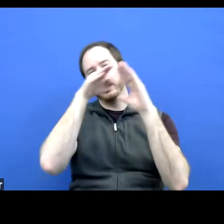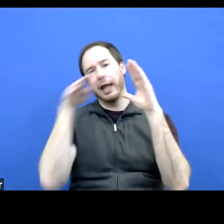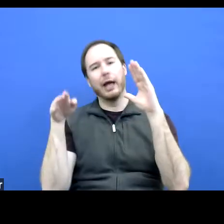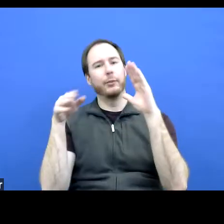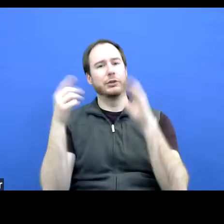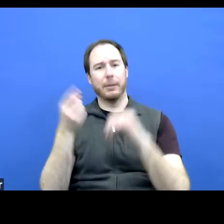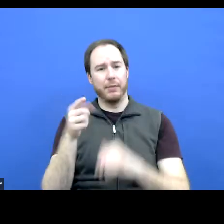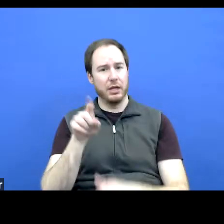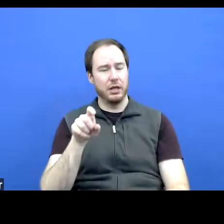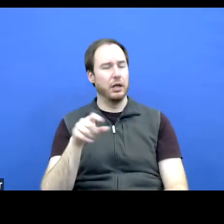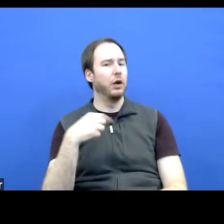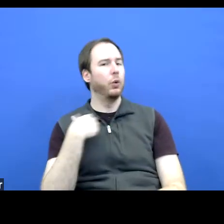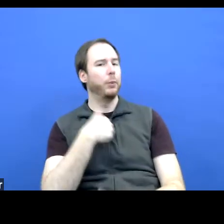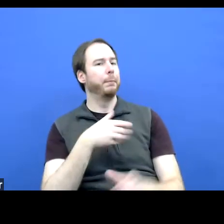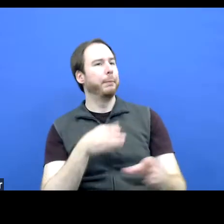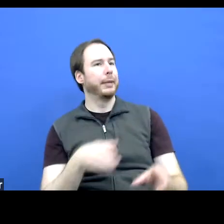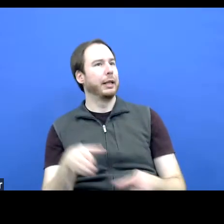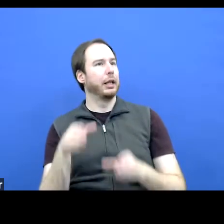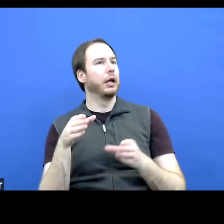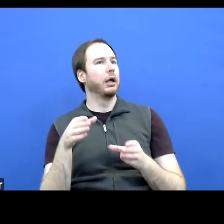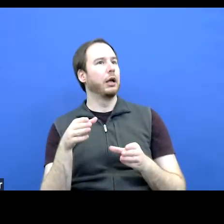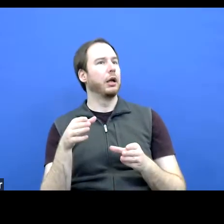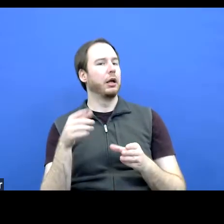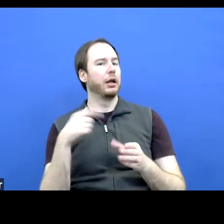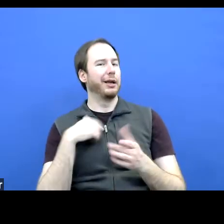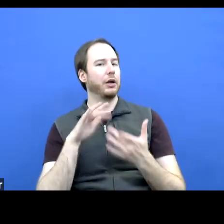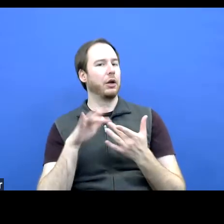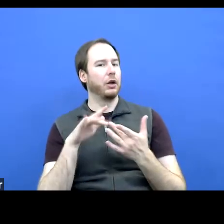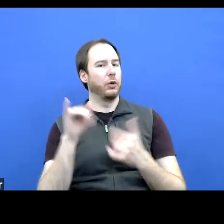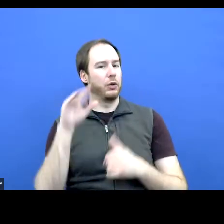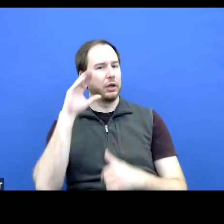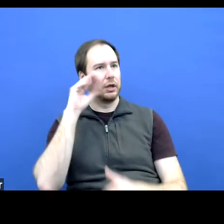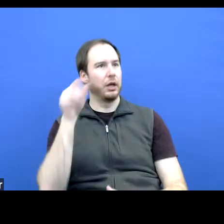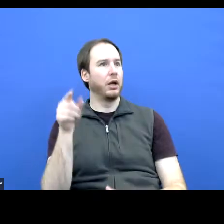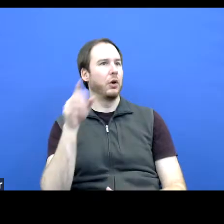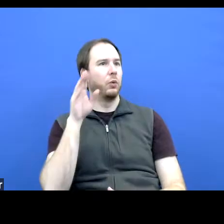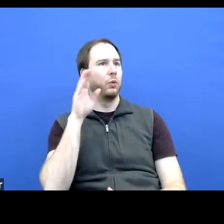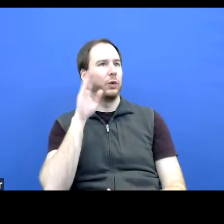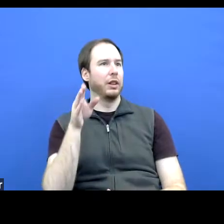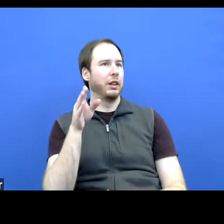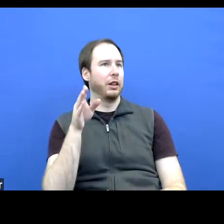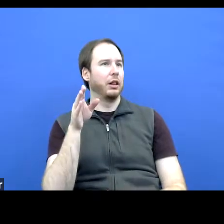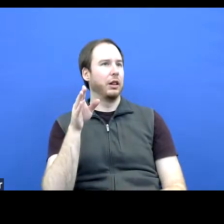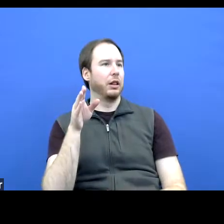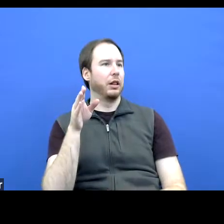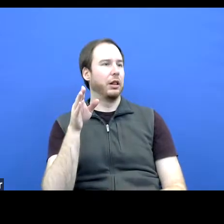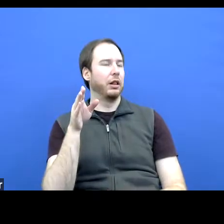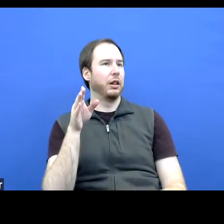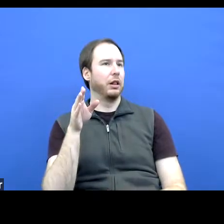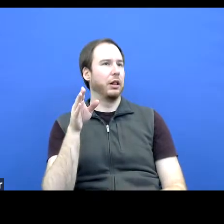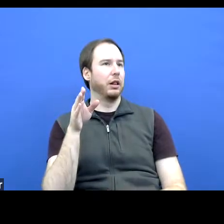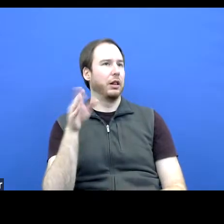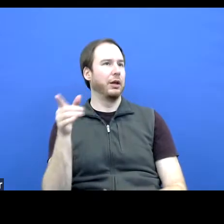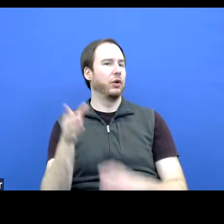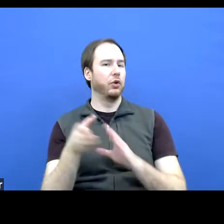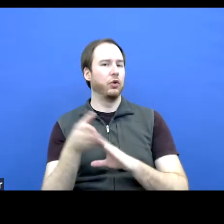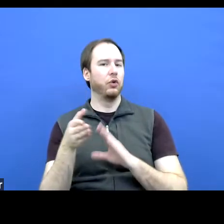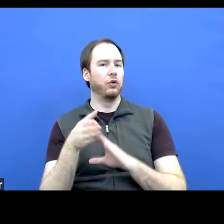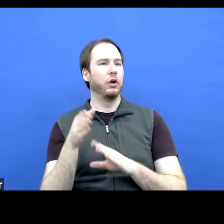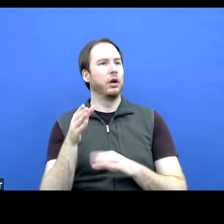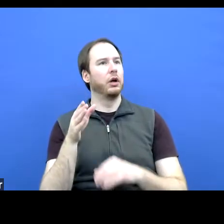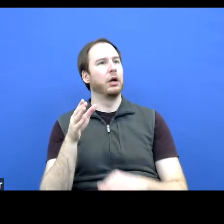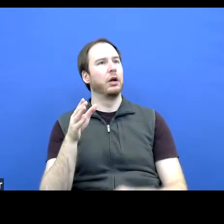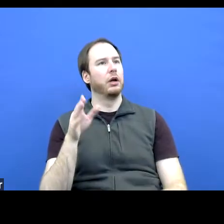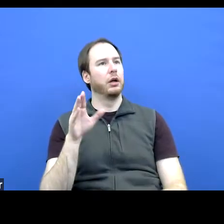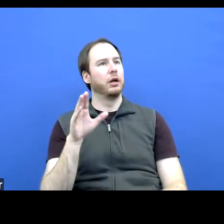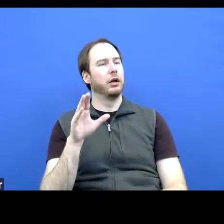So what we planned on doing is I got in contact with the guy that's gonna be, he runs the Care Fest. I don't